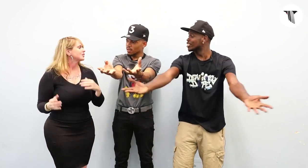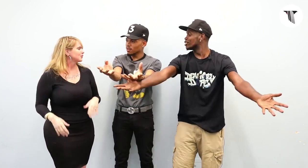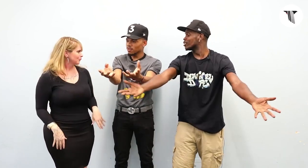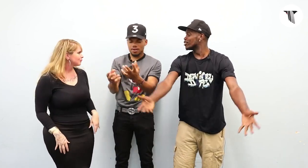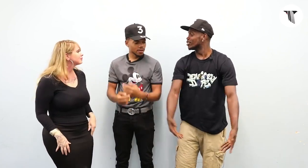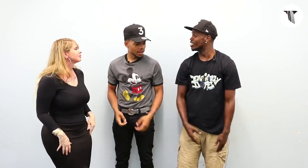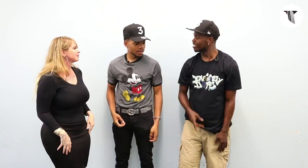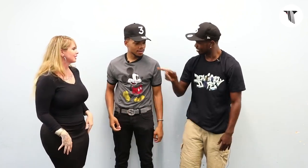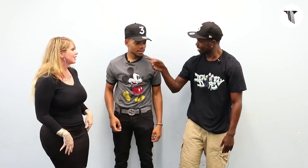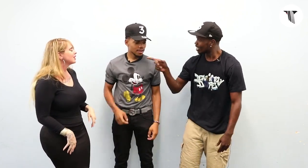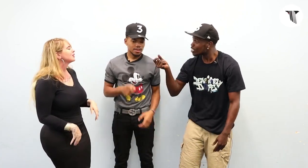I gave to you. Okay.